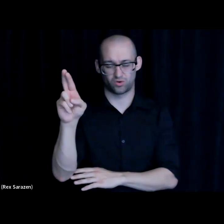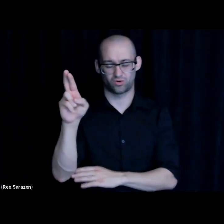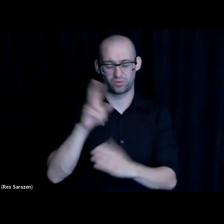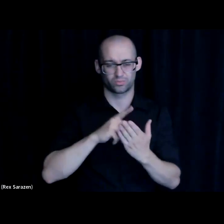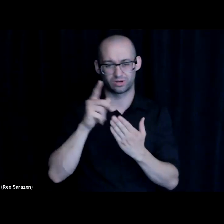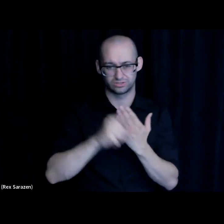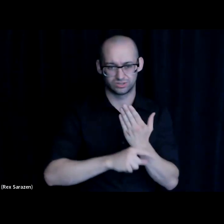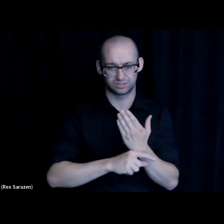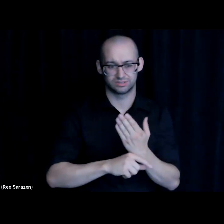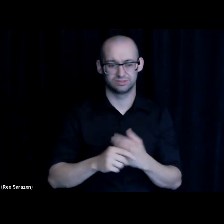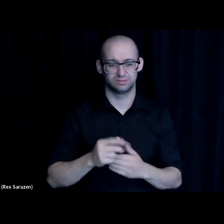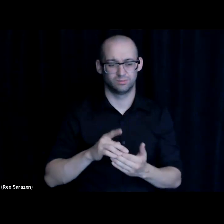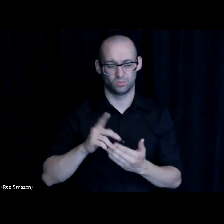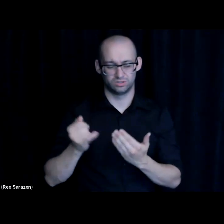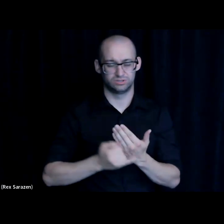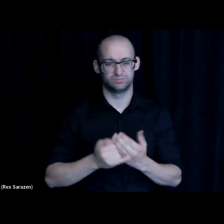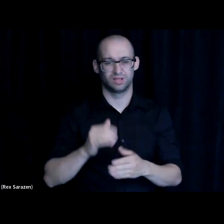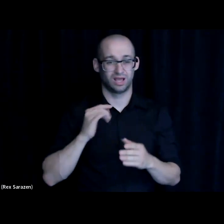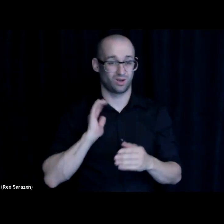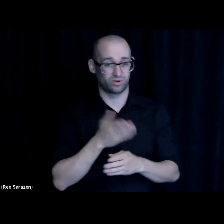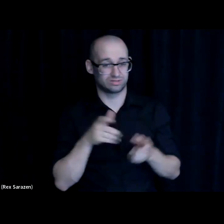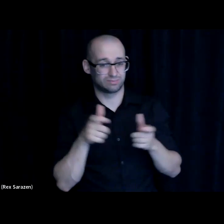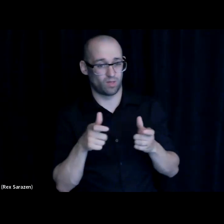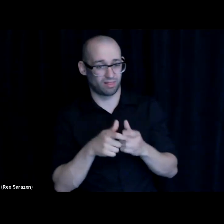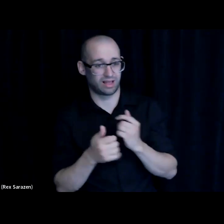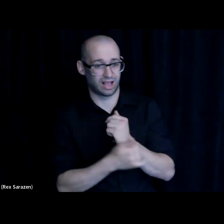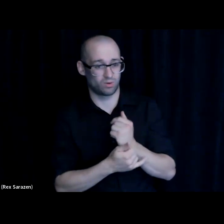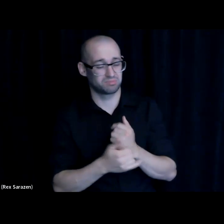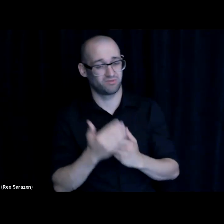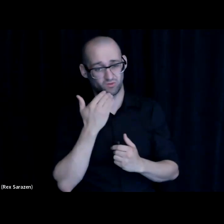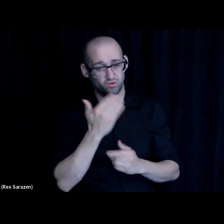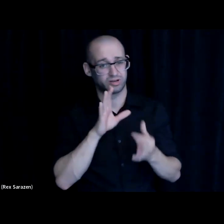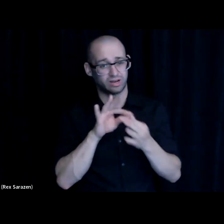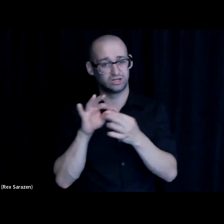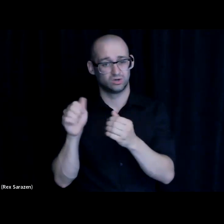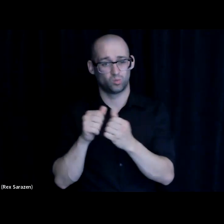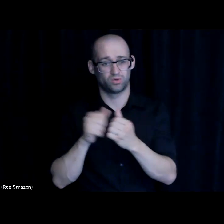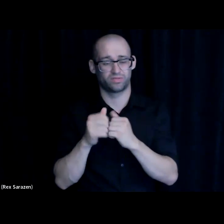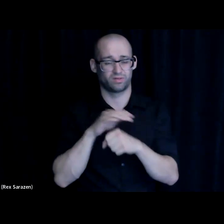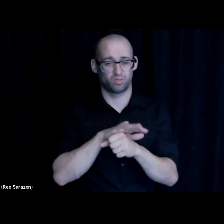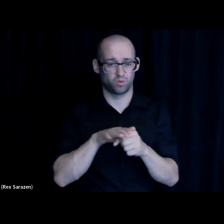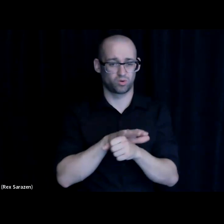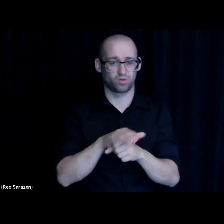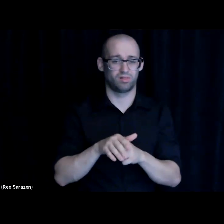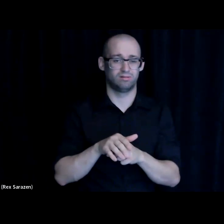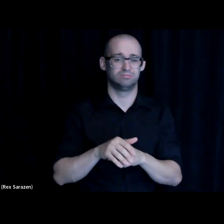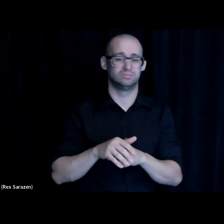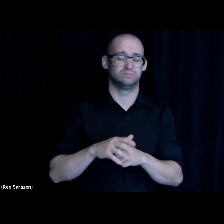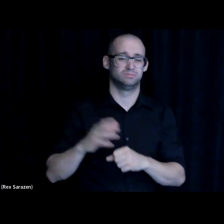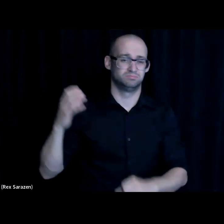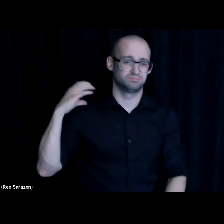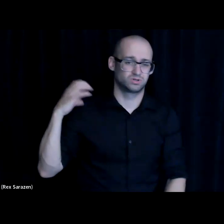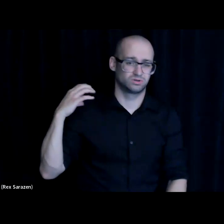local government. Since we are a small county, we are very well connected with all of our local officials to work on regulations